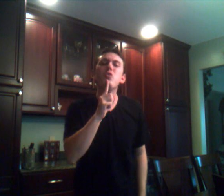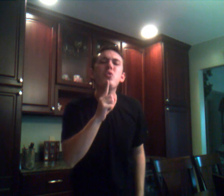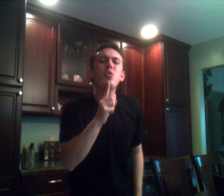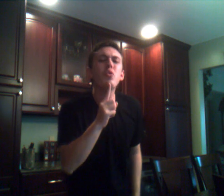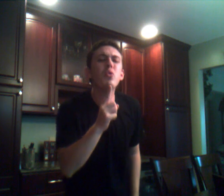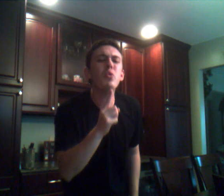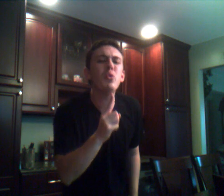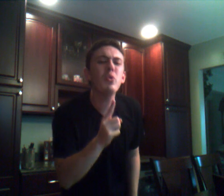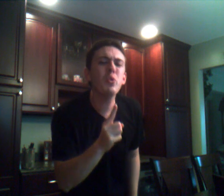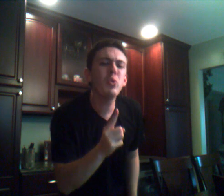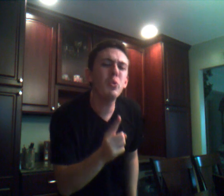truth